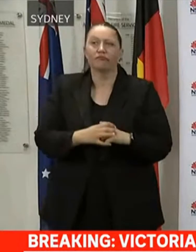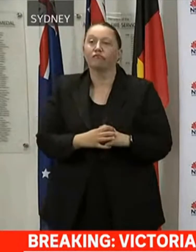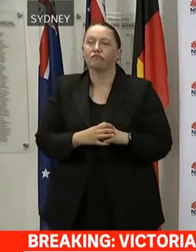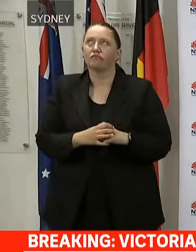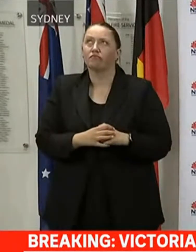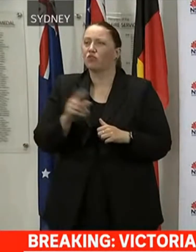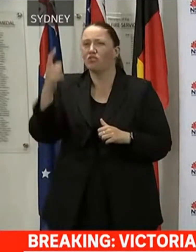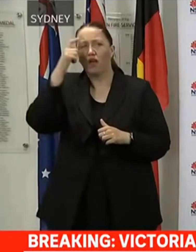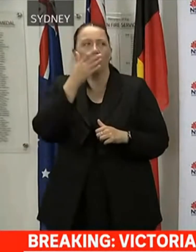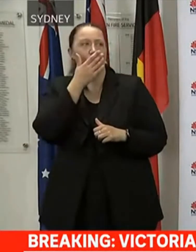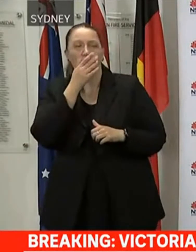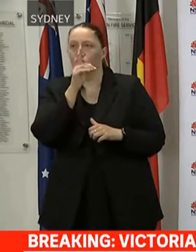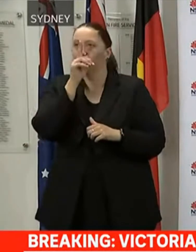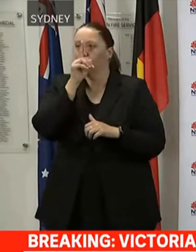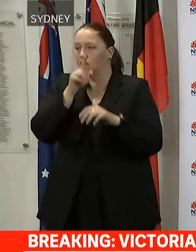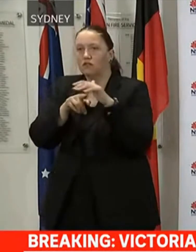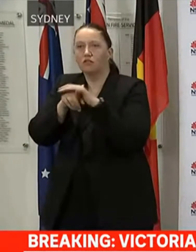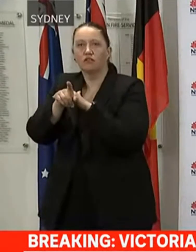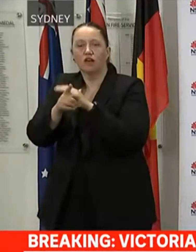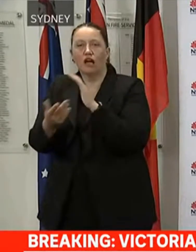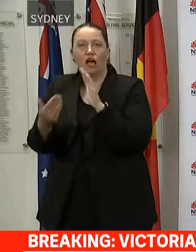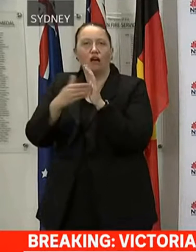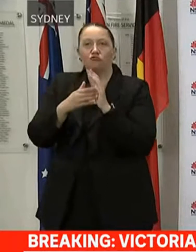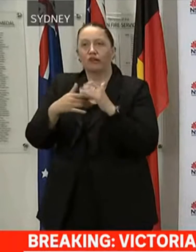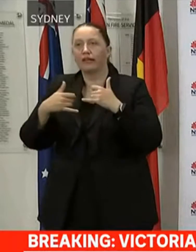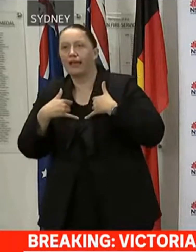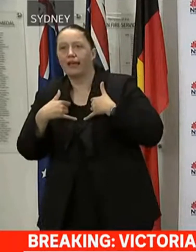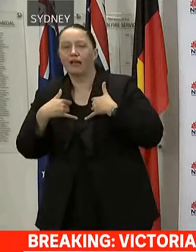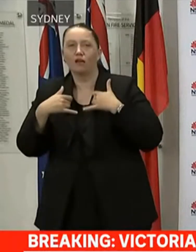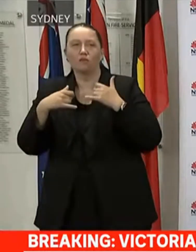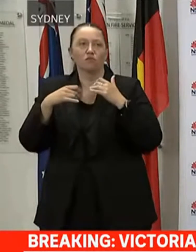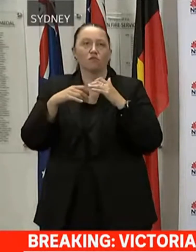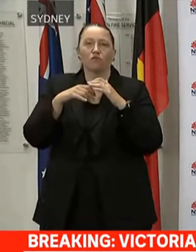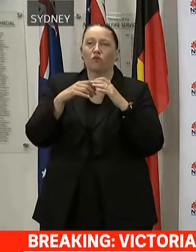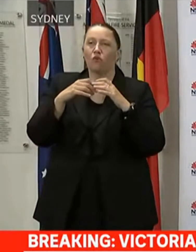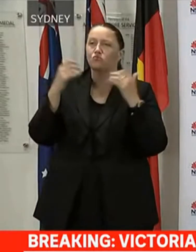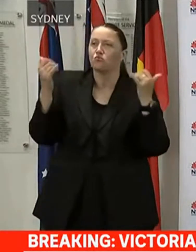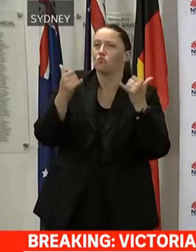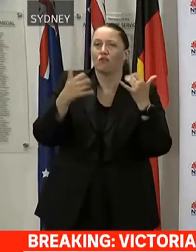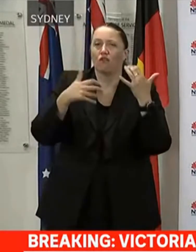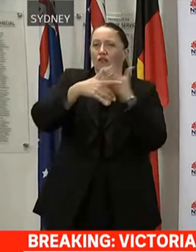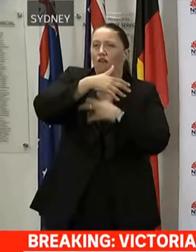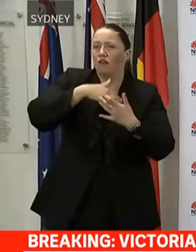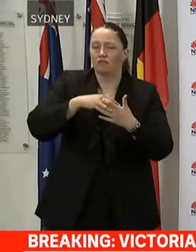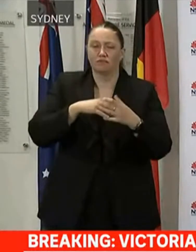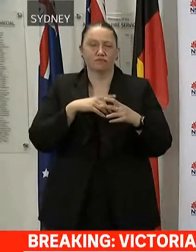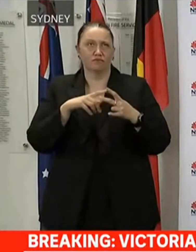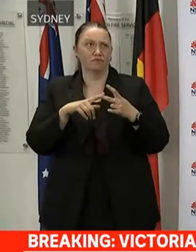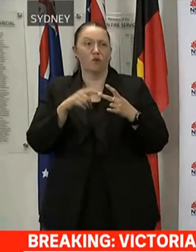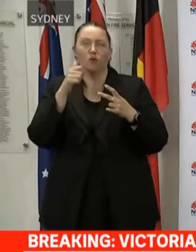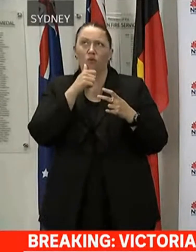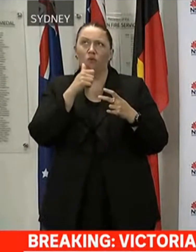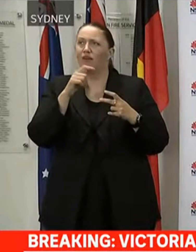occur, whether it's the recommendation for people to wear masks when they can't guarantee social distancing on public transport